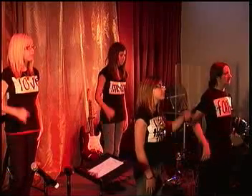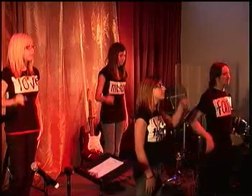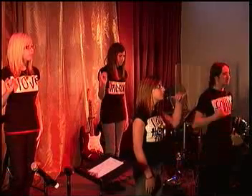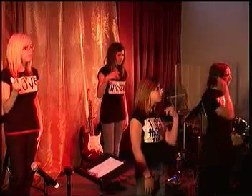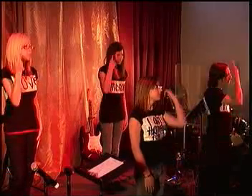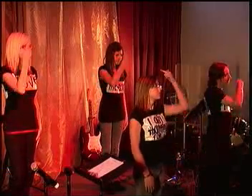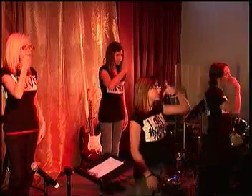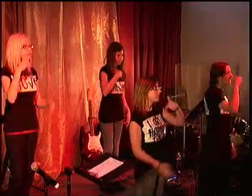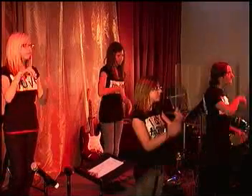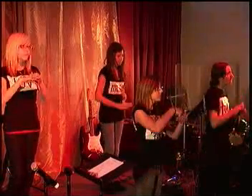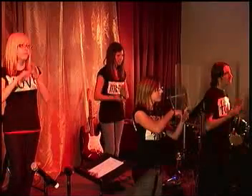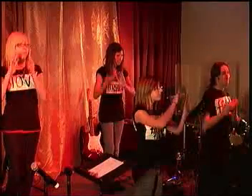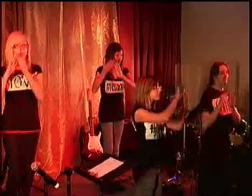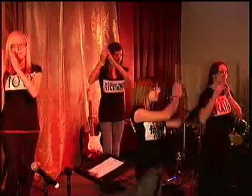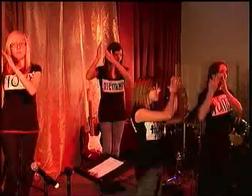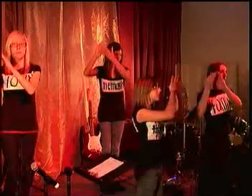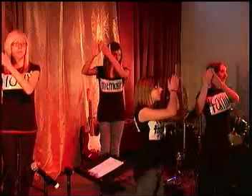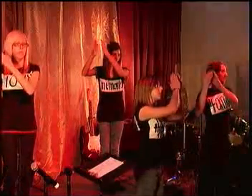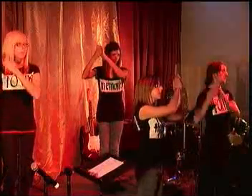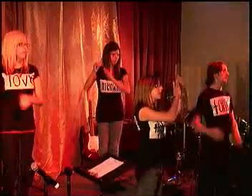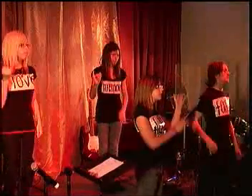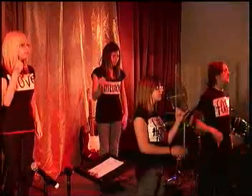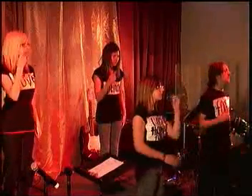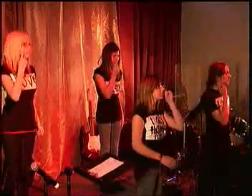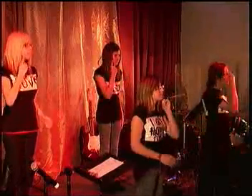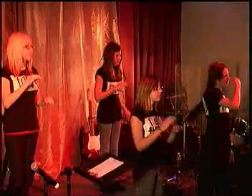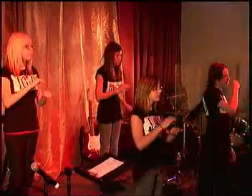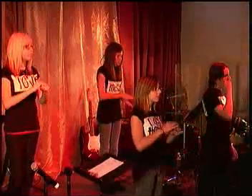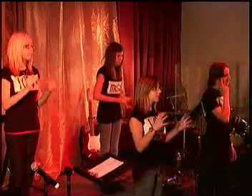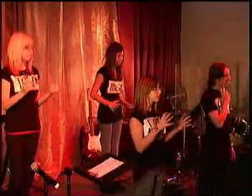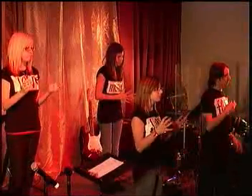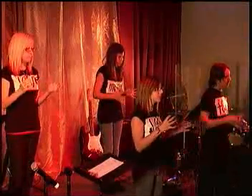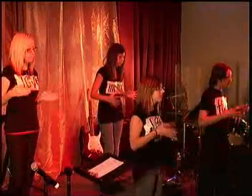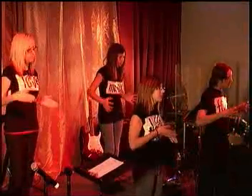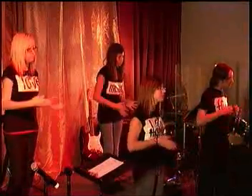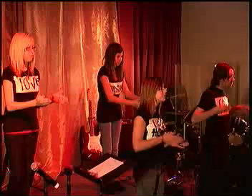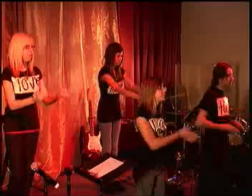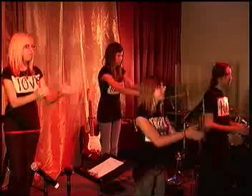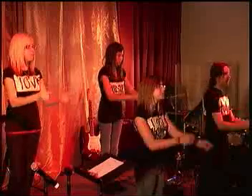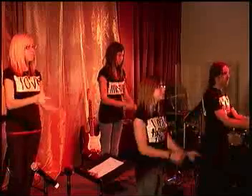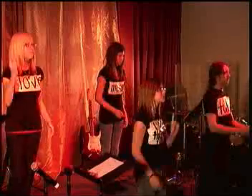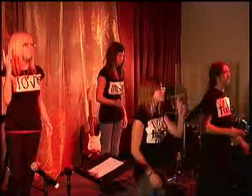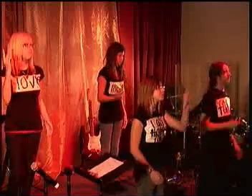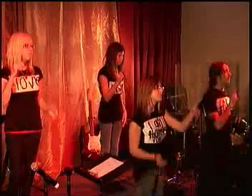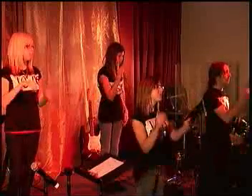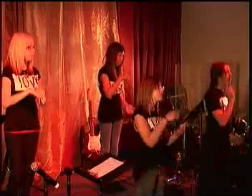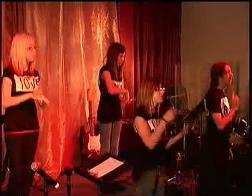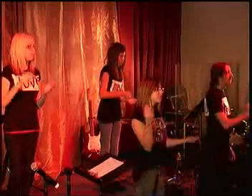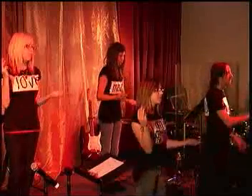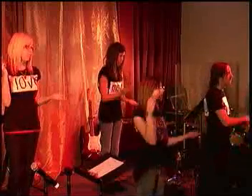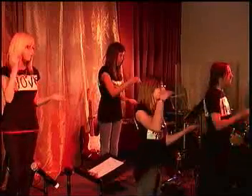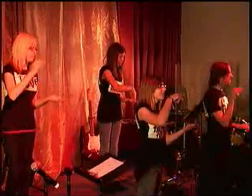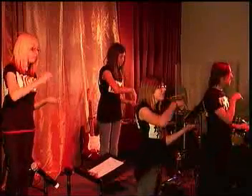Just a face in the city, just a tear on a crowded street. But you were one in a million